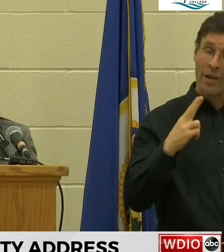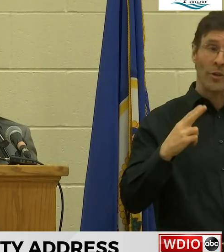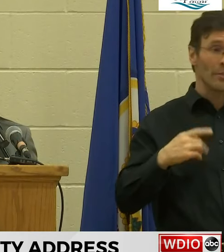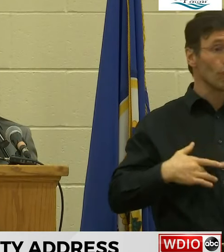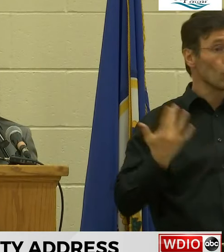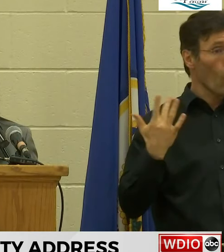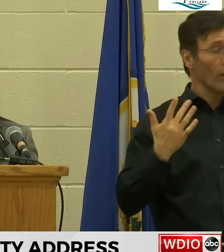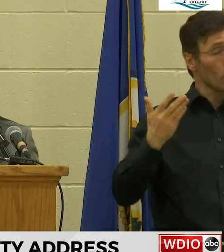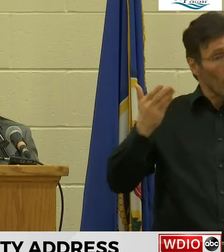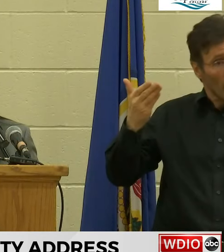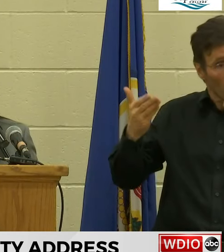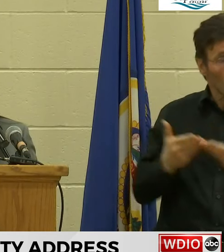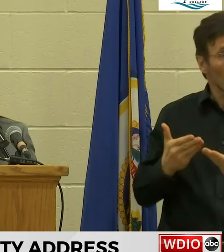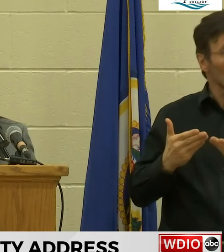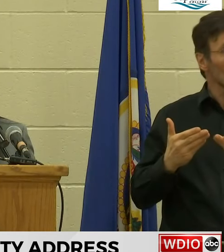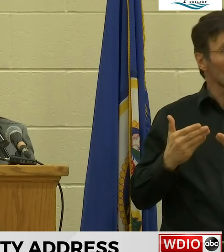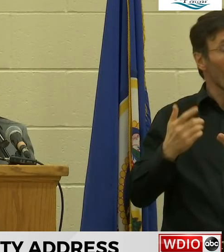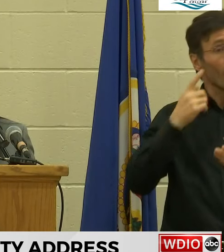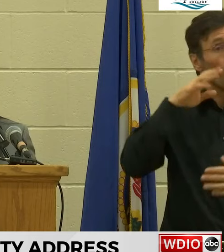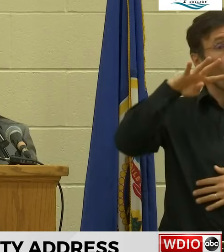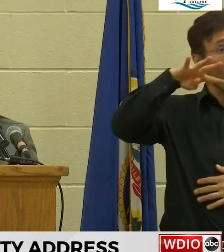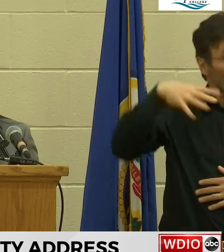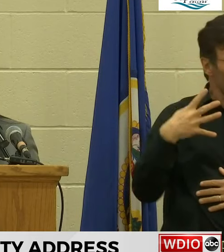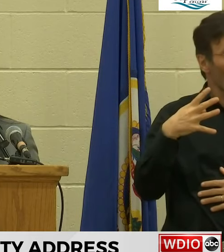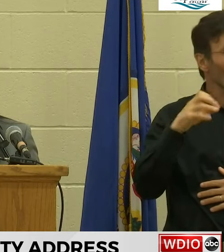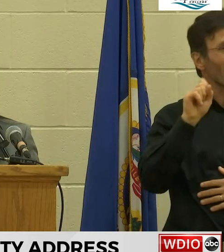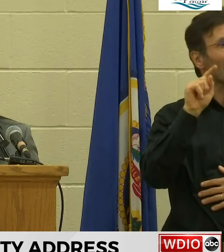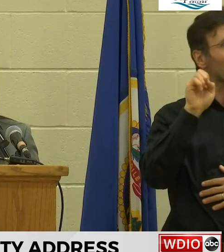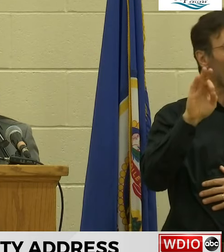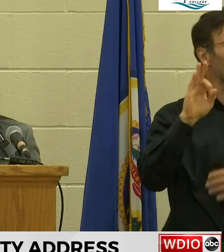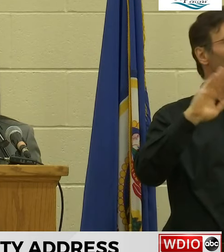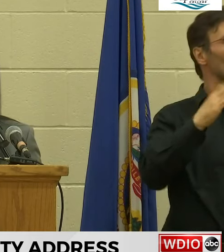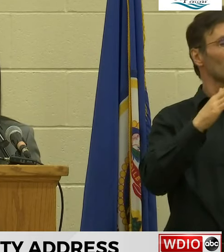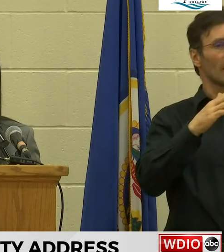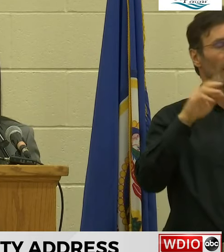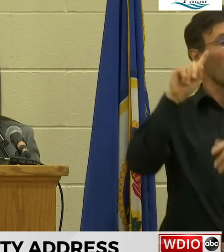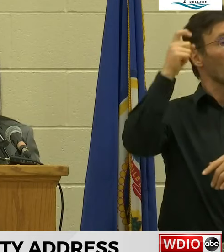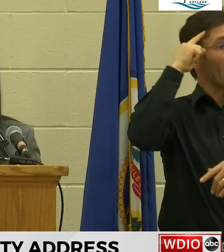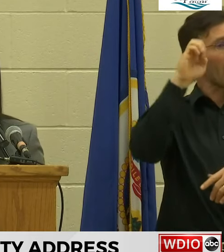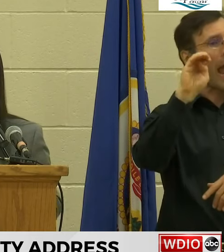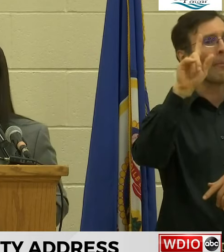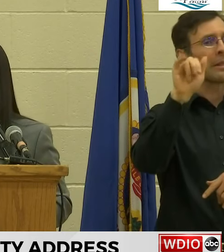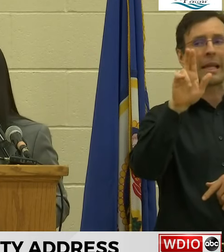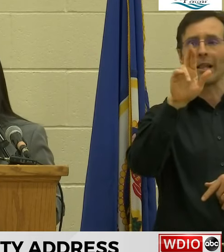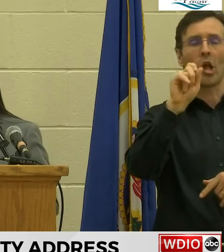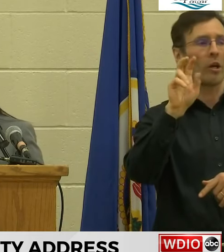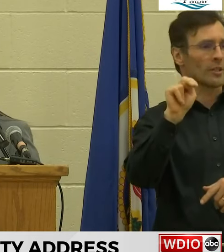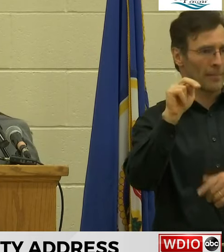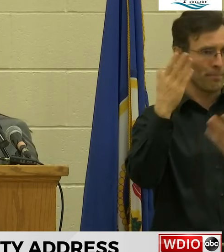joy to introduce, for her fourth State of the City address, Mayor Emily Larson.